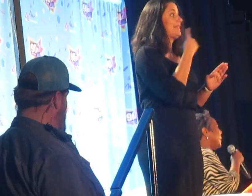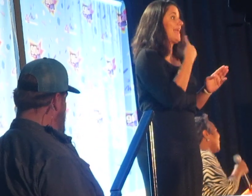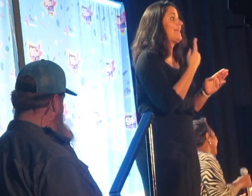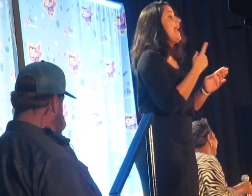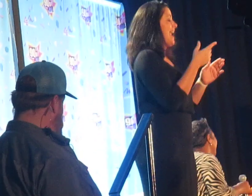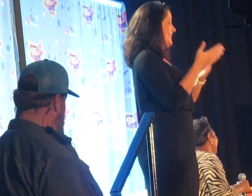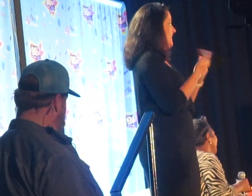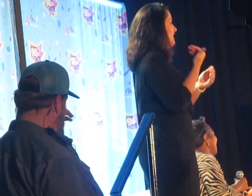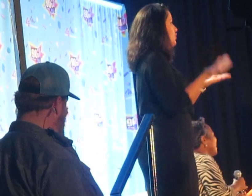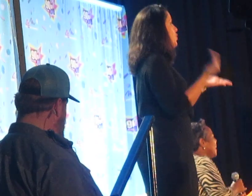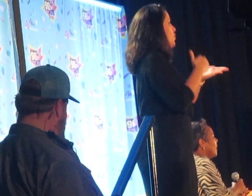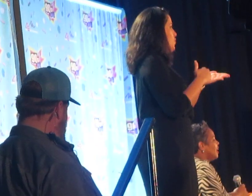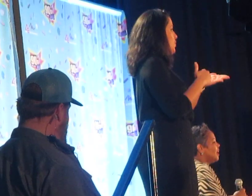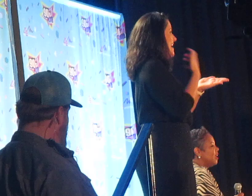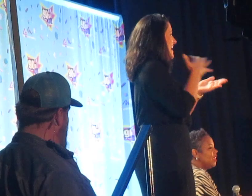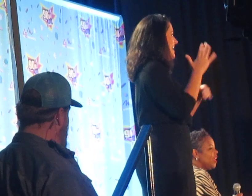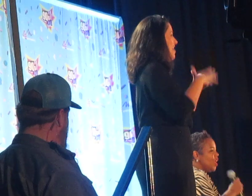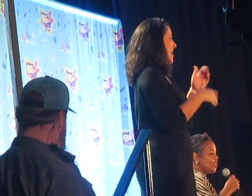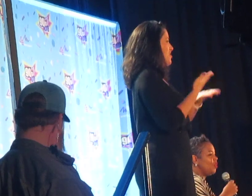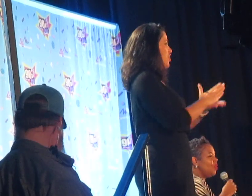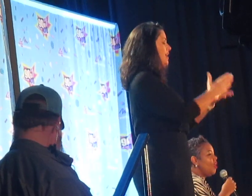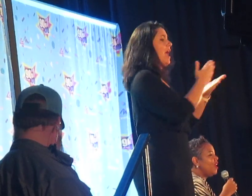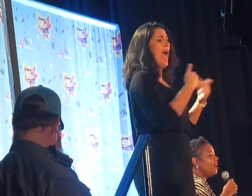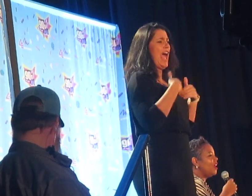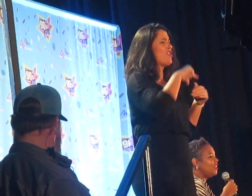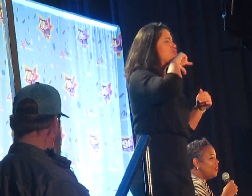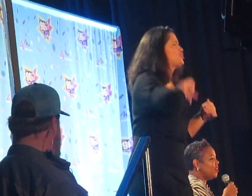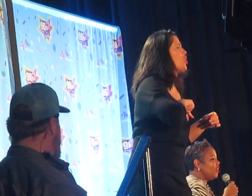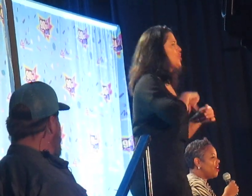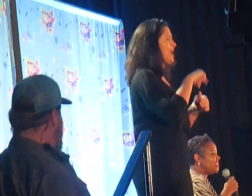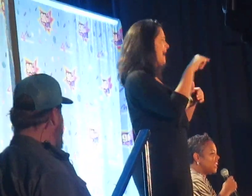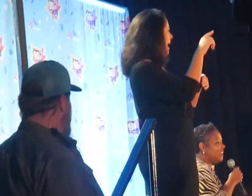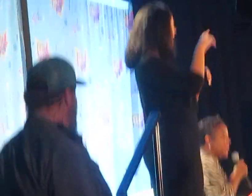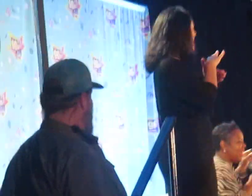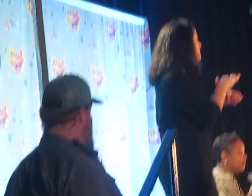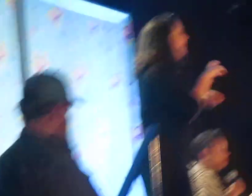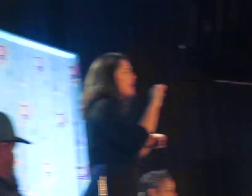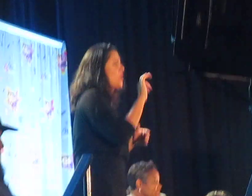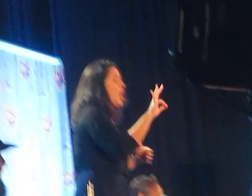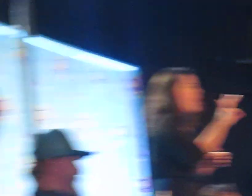reheat the food than it is to cook it. So, I'm cooking up a turkey, meatloaf, chicken wings.